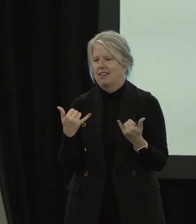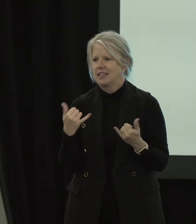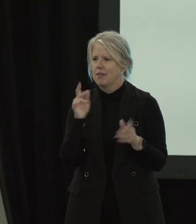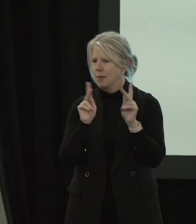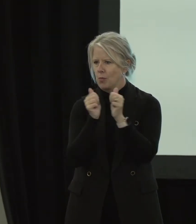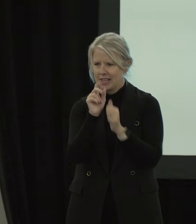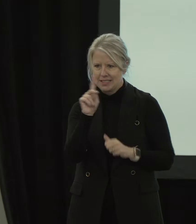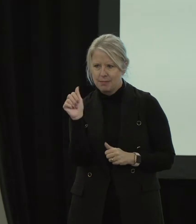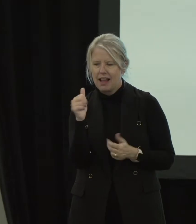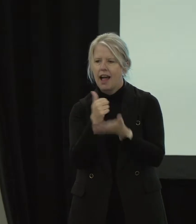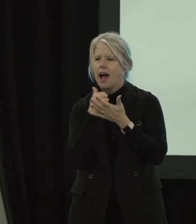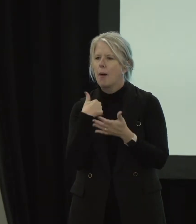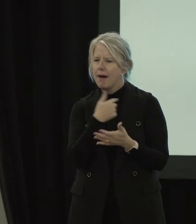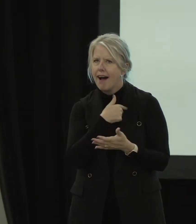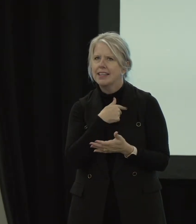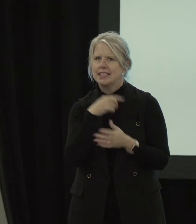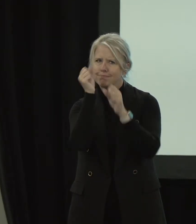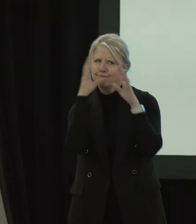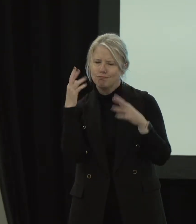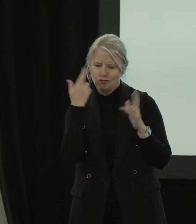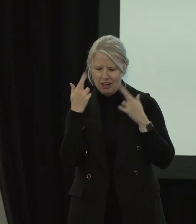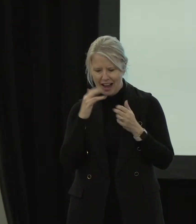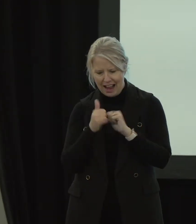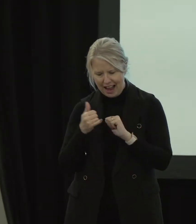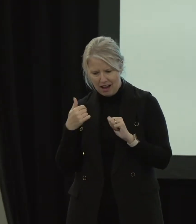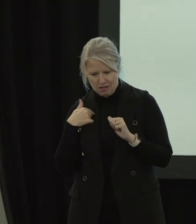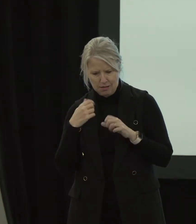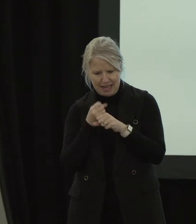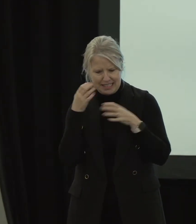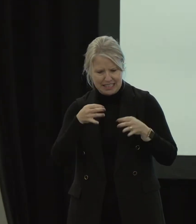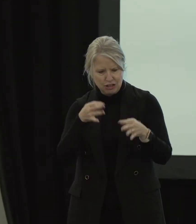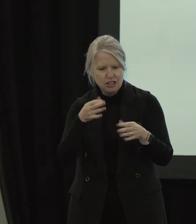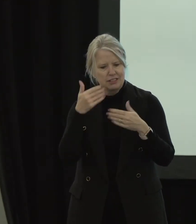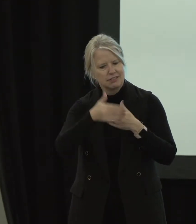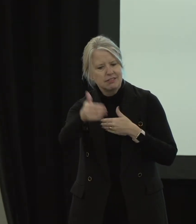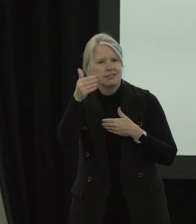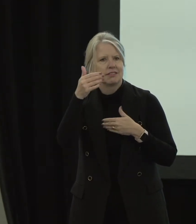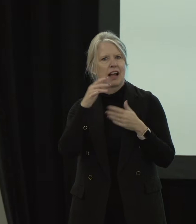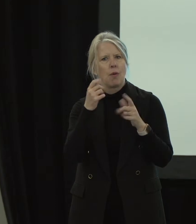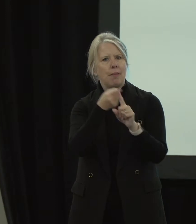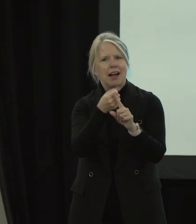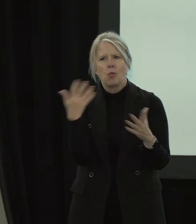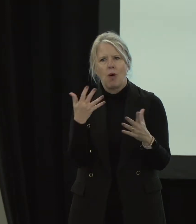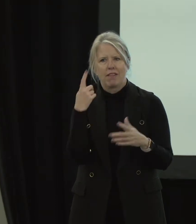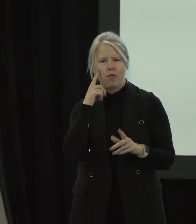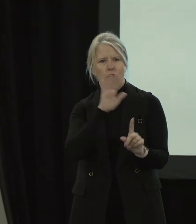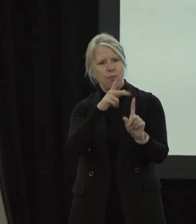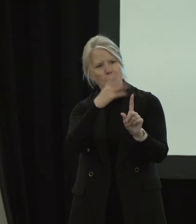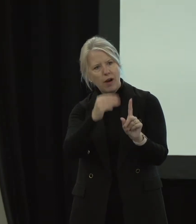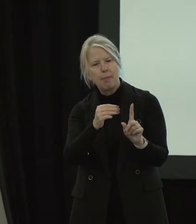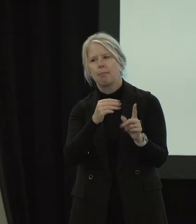and helping us inform our decisions when considering the potential impacts of a program, policy,